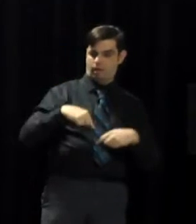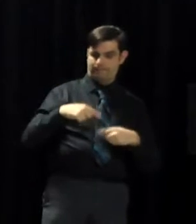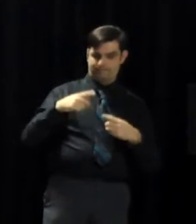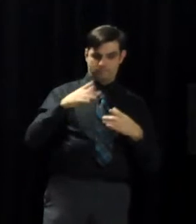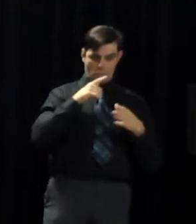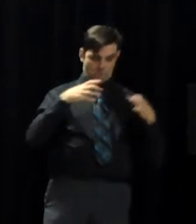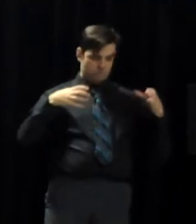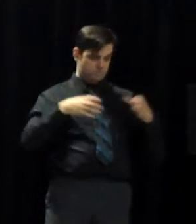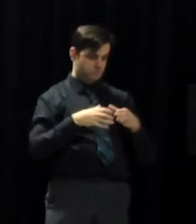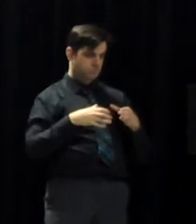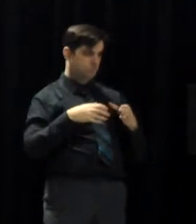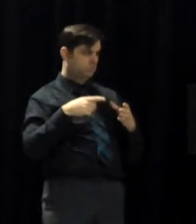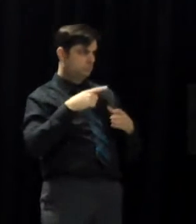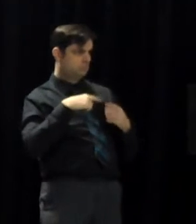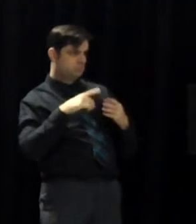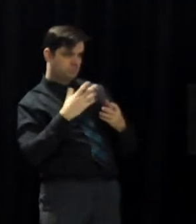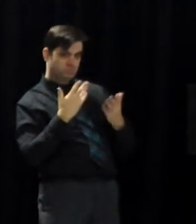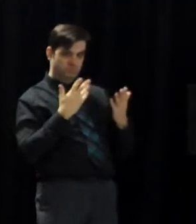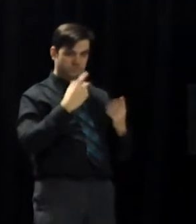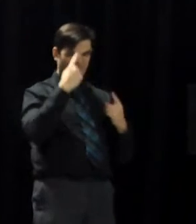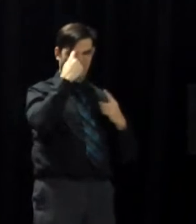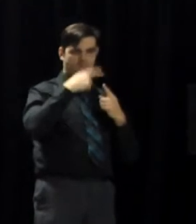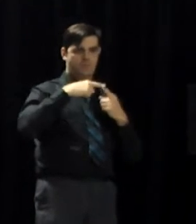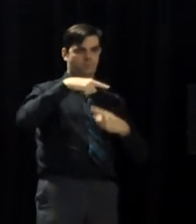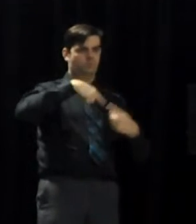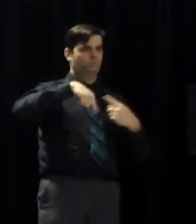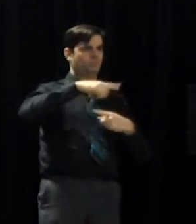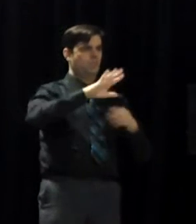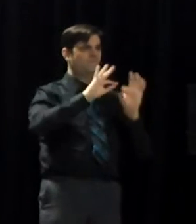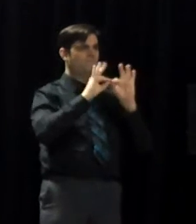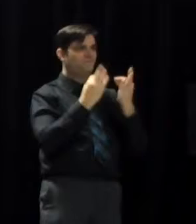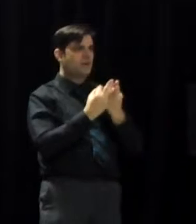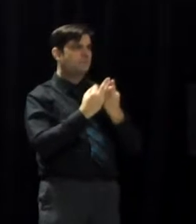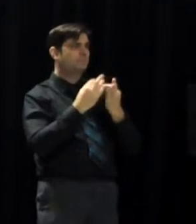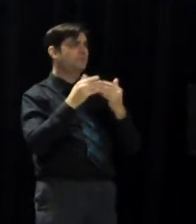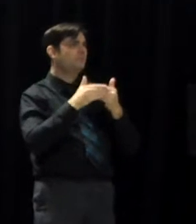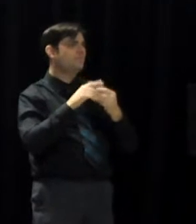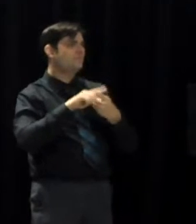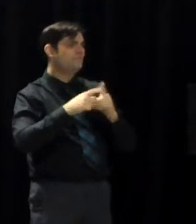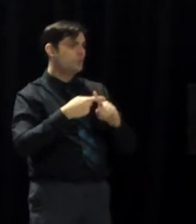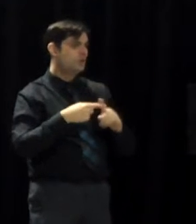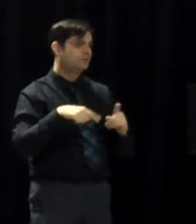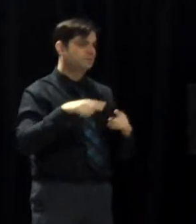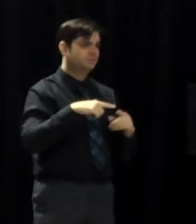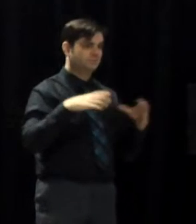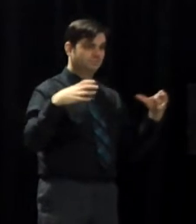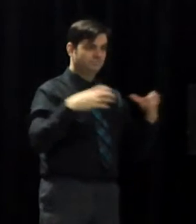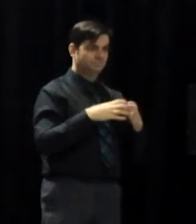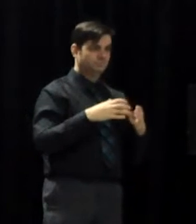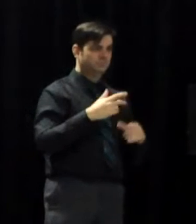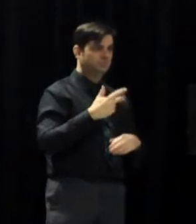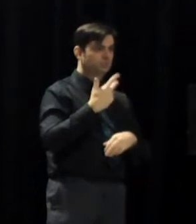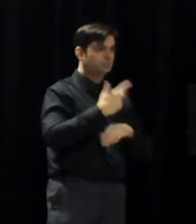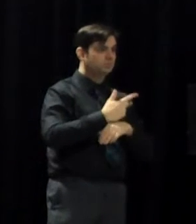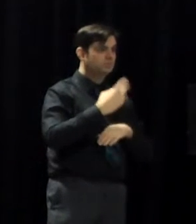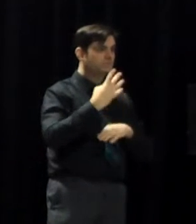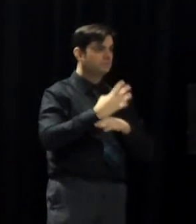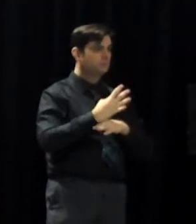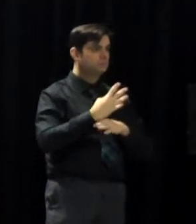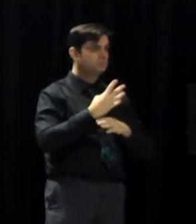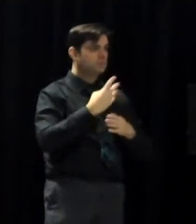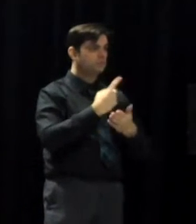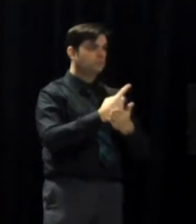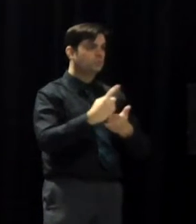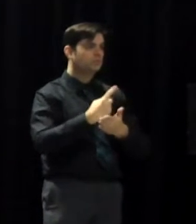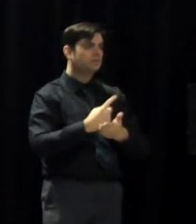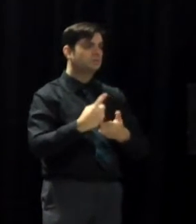4 days during a week to go run errands, maybe you do it 1 day a week. These are all things that seem very small, but these small